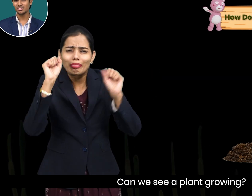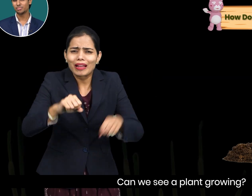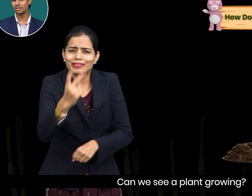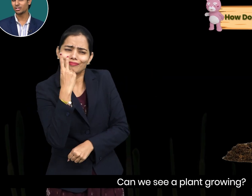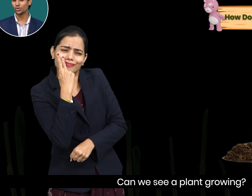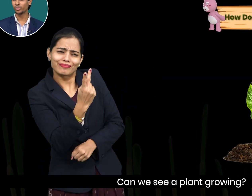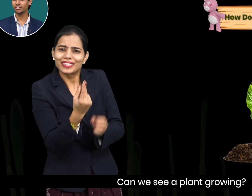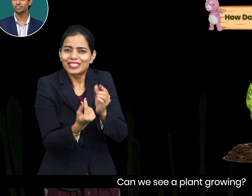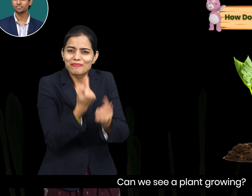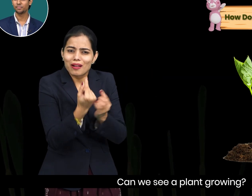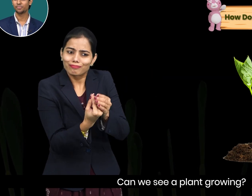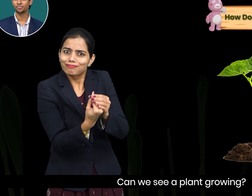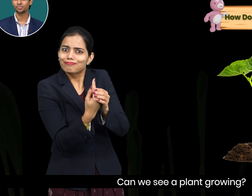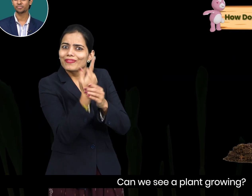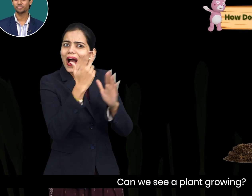Can we see a plant growing?